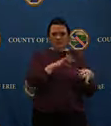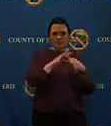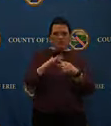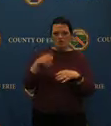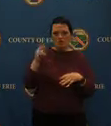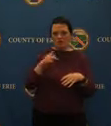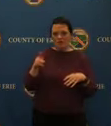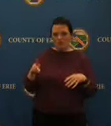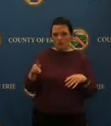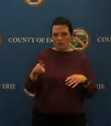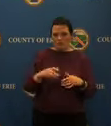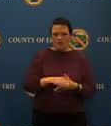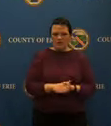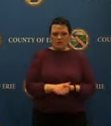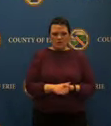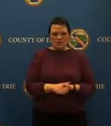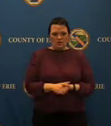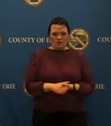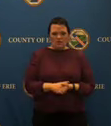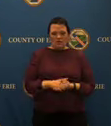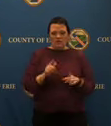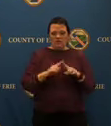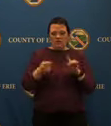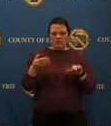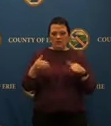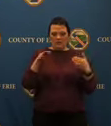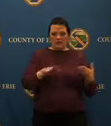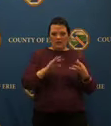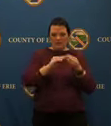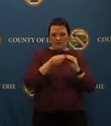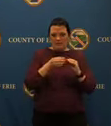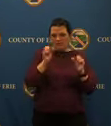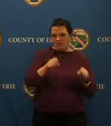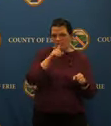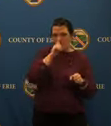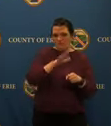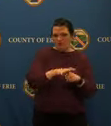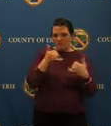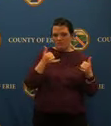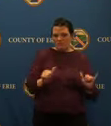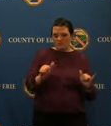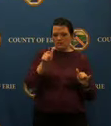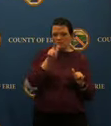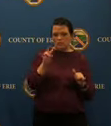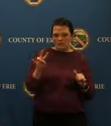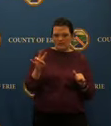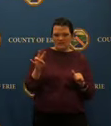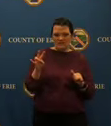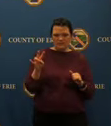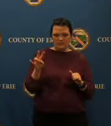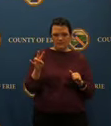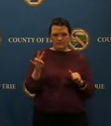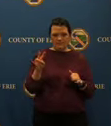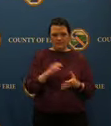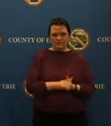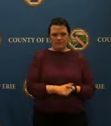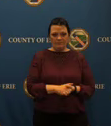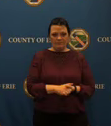PowerPoint presentation. But the death toll we can confirm is still the same. So there are